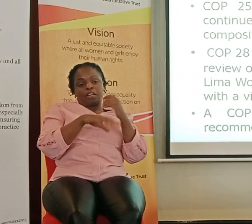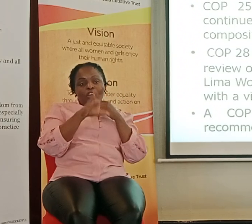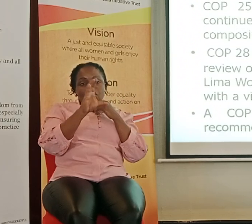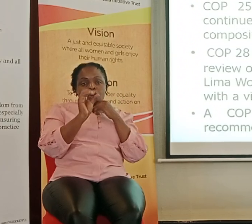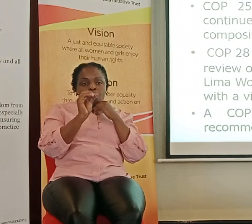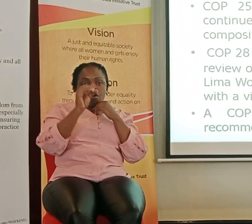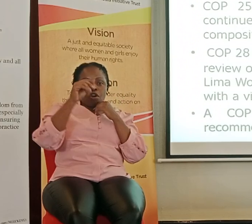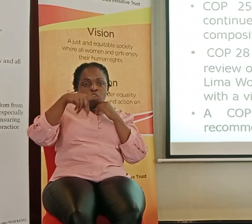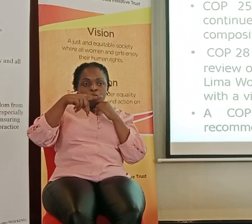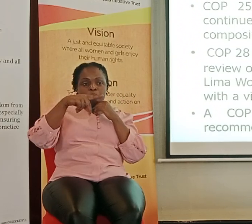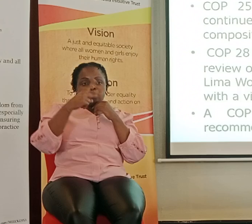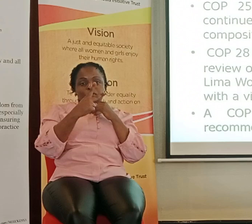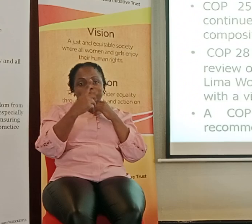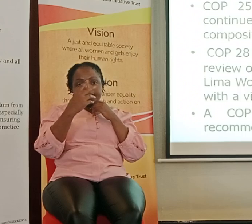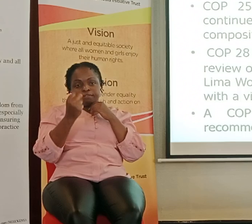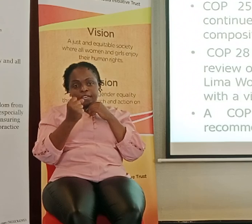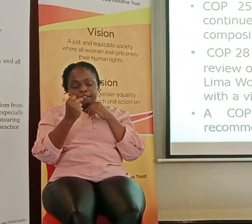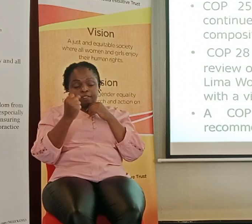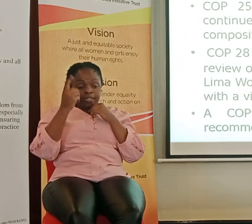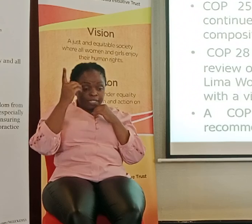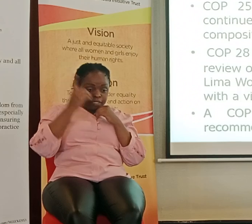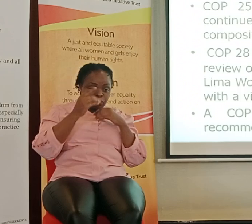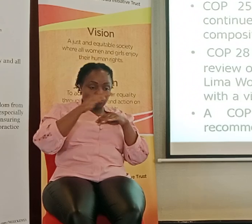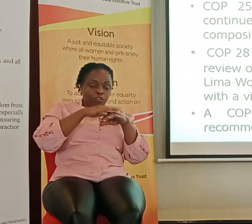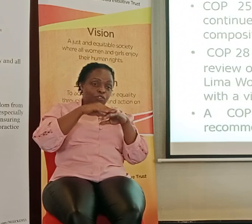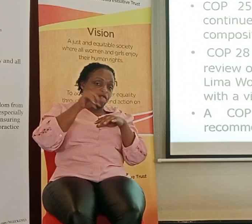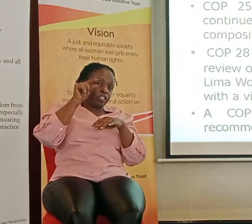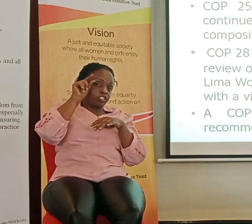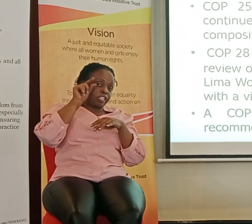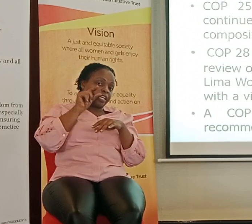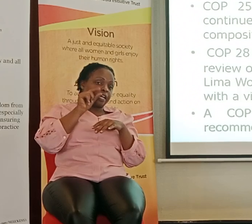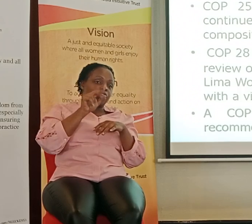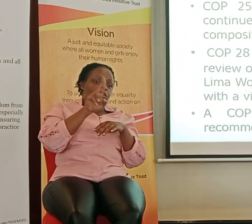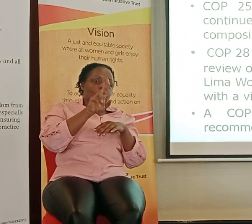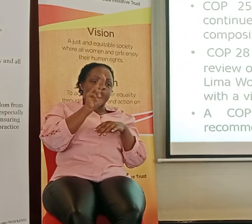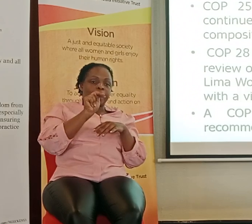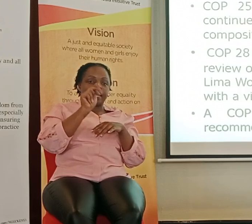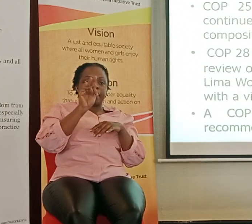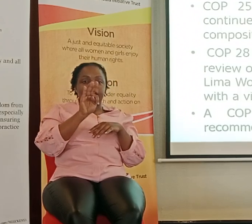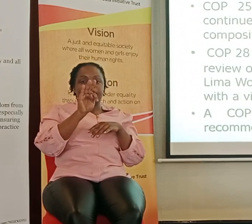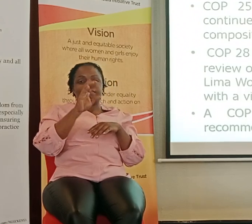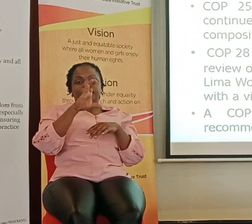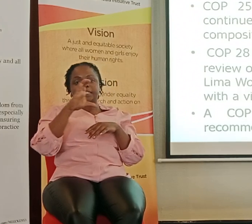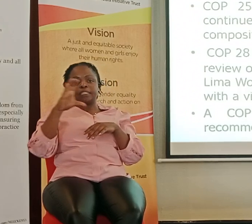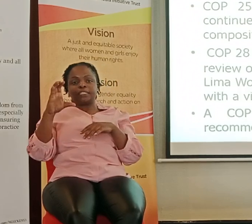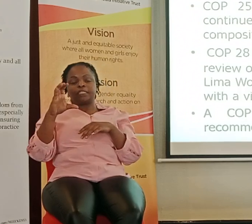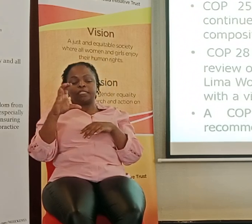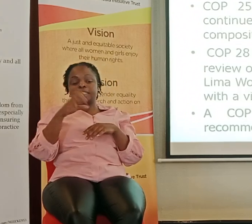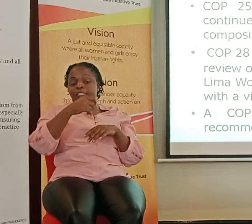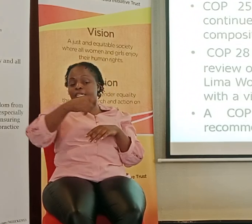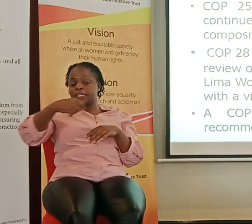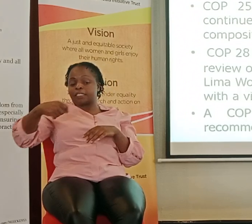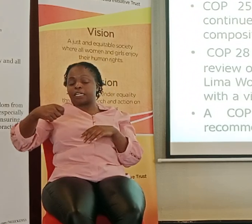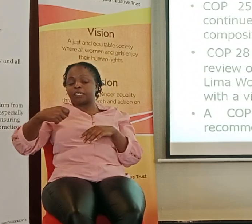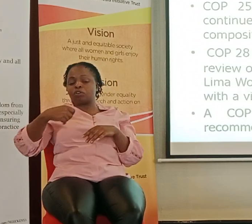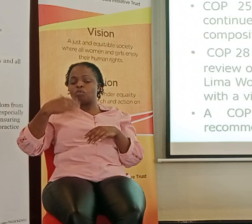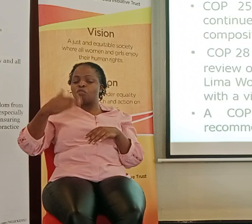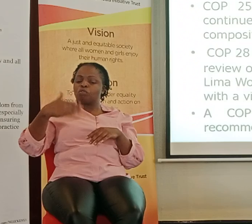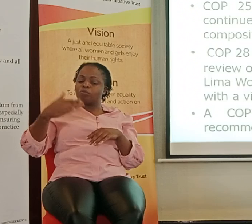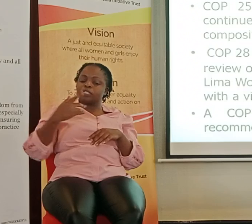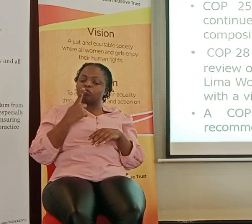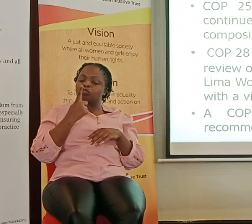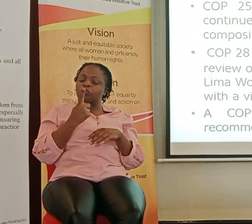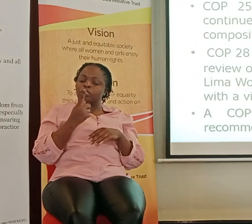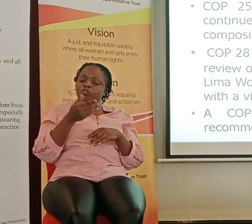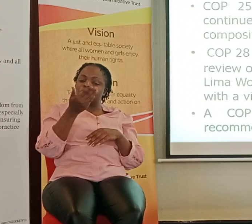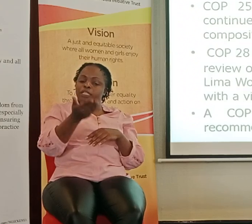COP25 decision on gender, the UNFCCC Secretariat was requested to always produce an